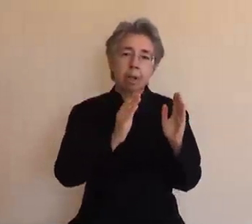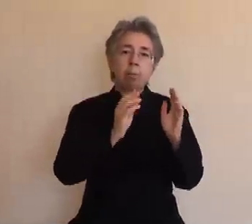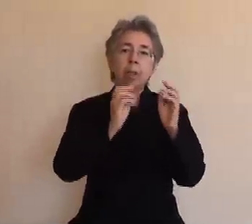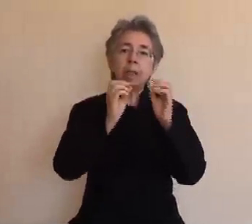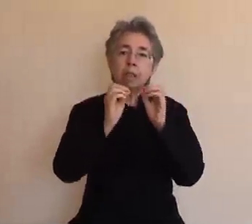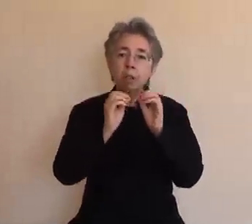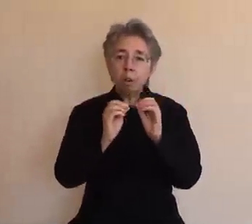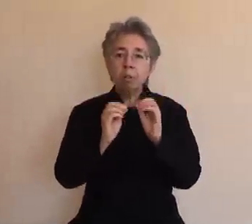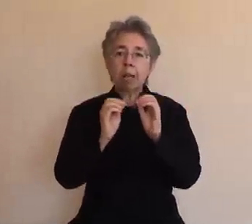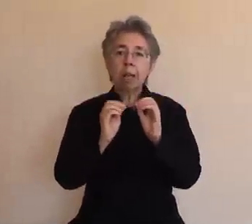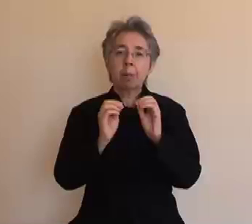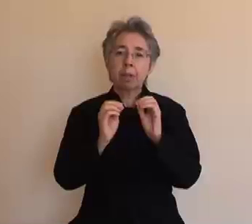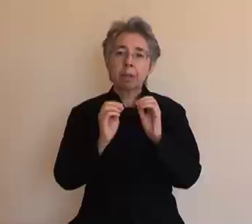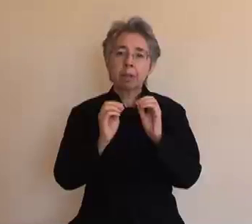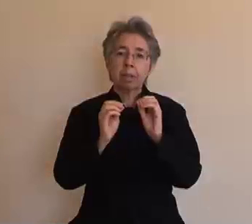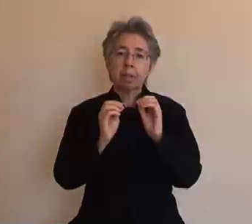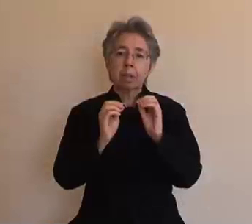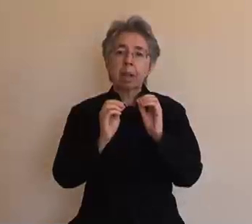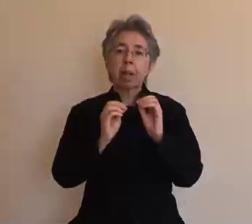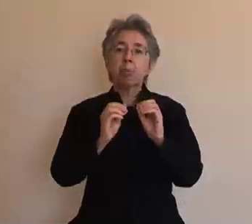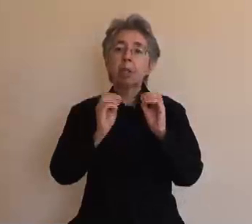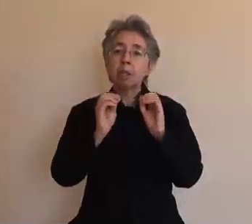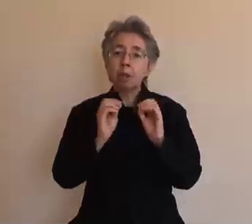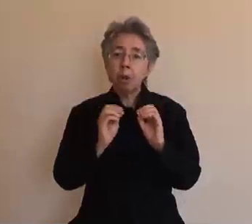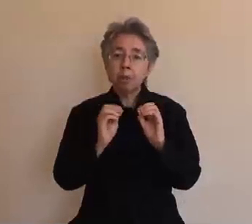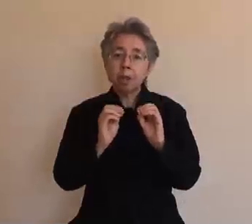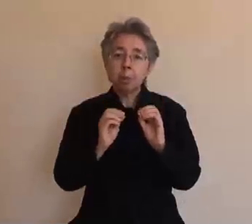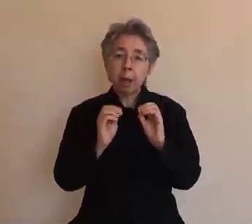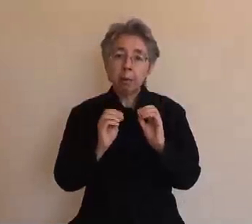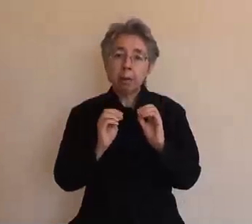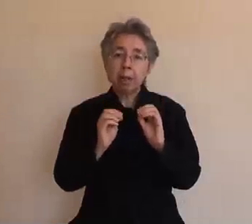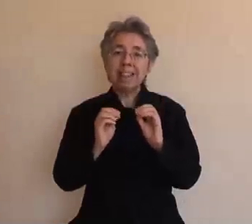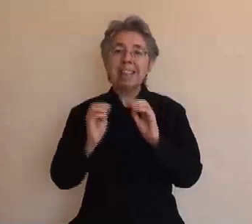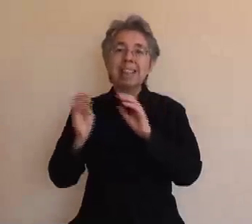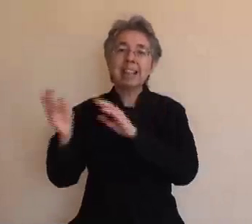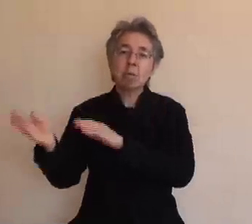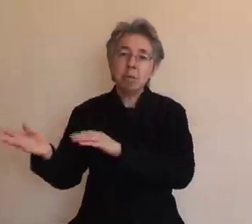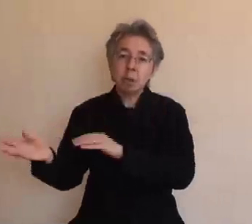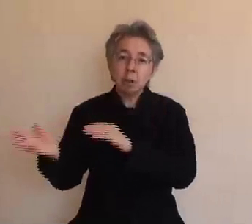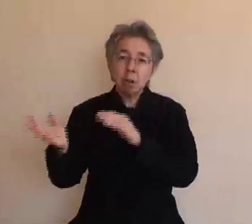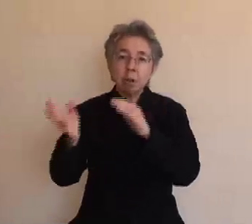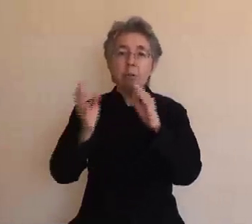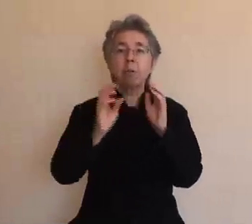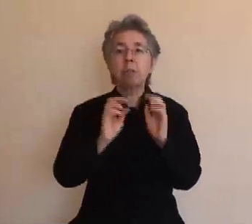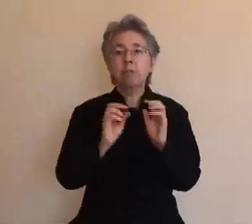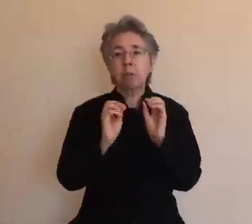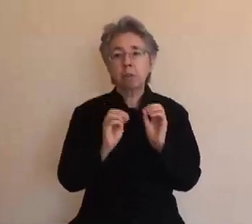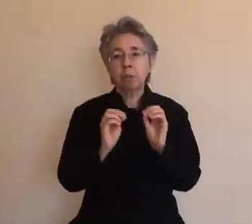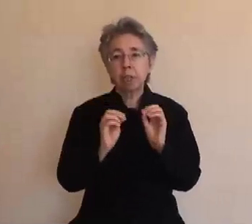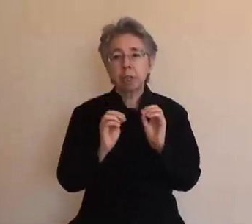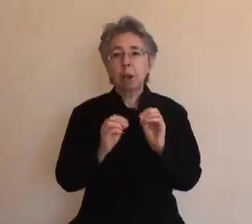we dissolve the habit, and we dissolve its power, and then it can return to its functioning